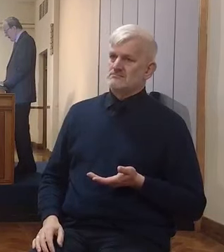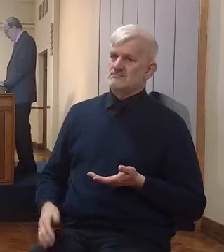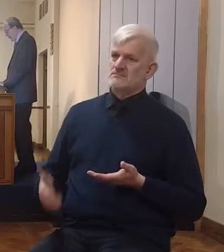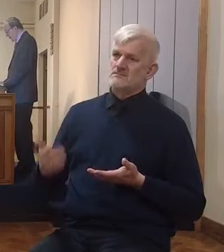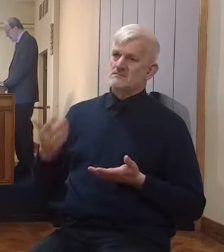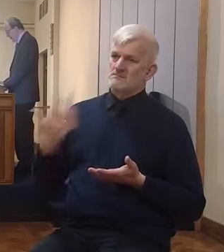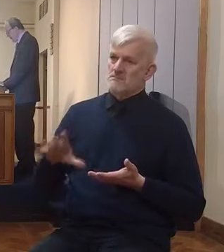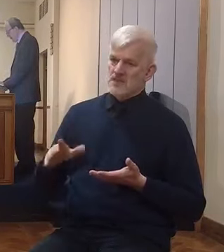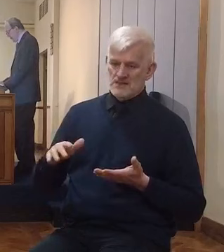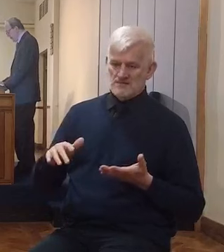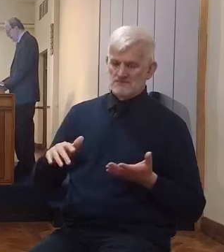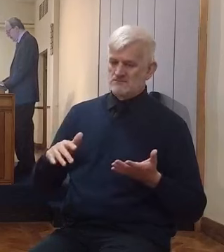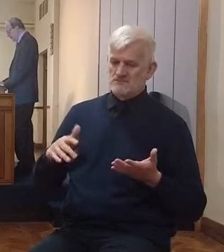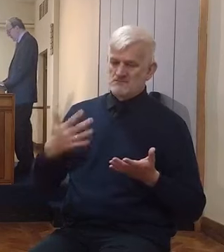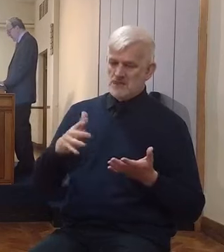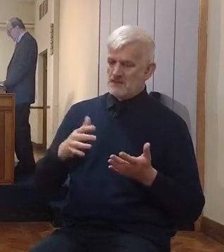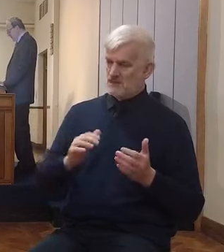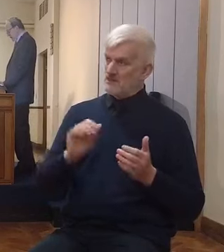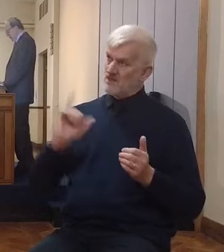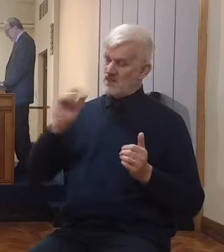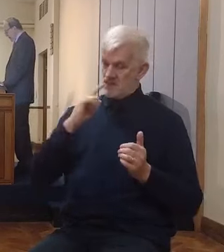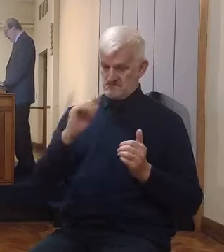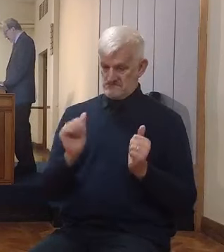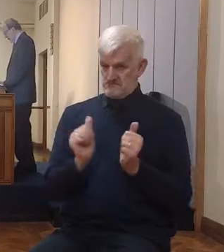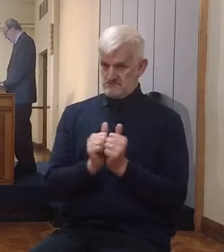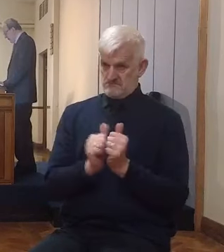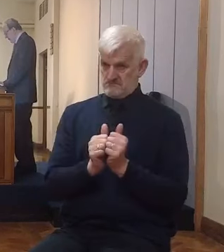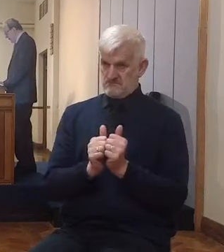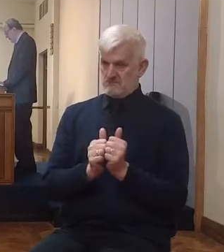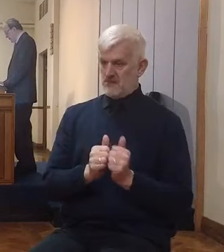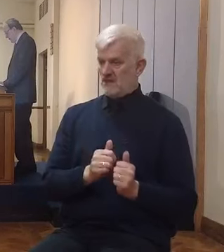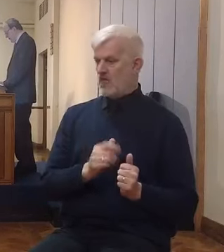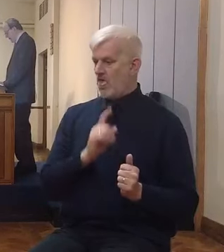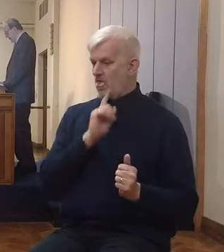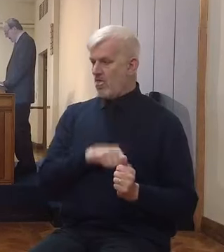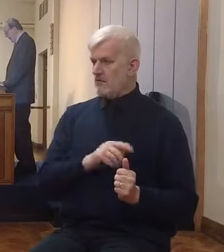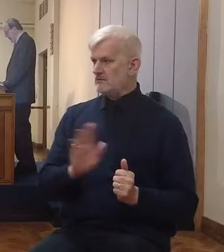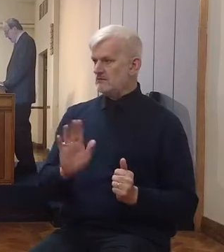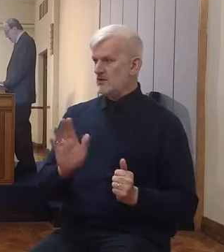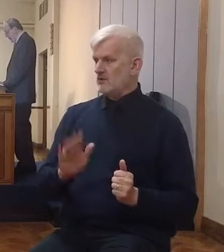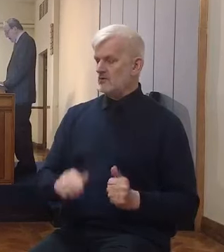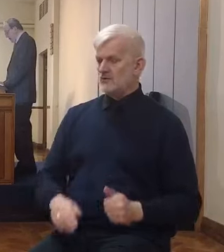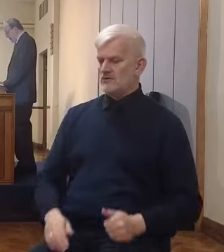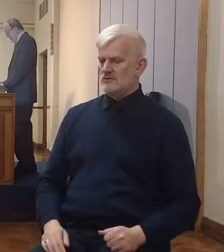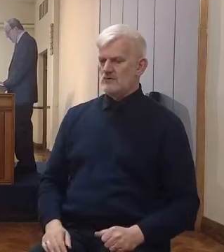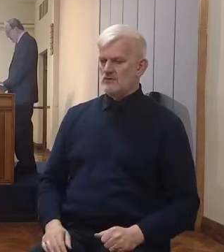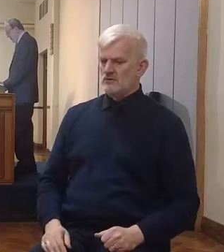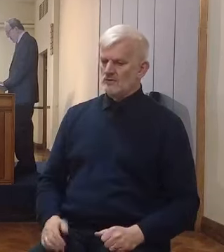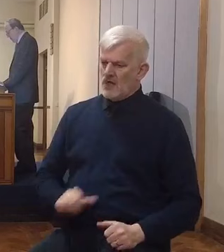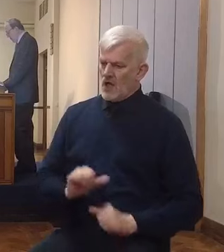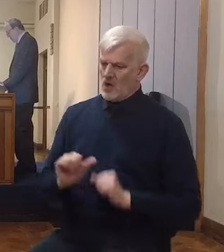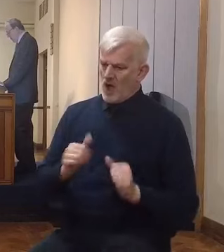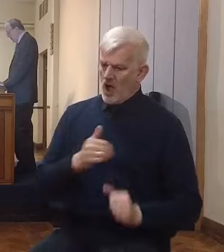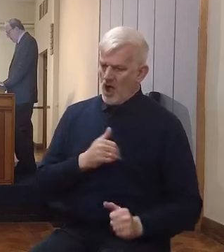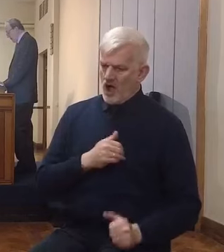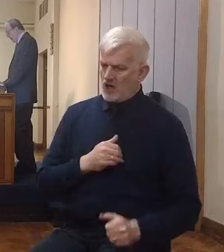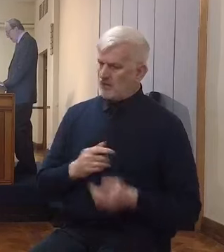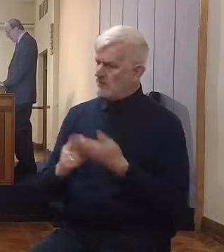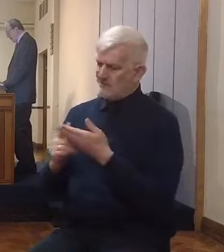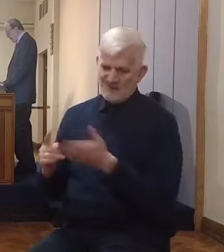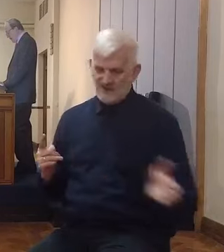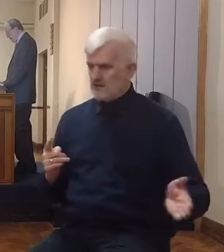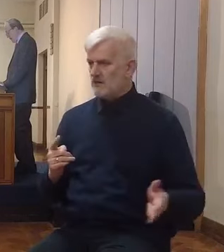dealt falsely in thy covenant. Our heart is not turned back, neither have our